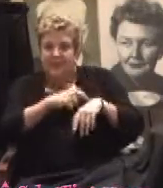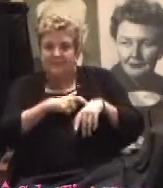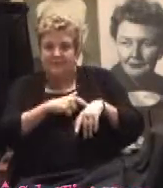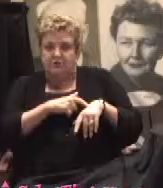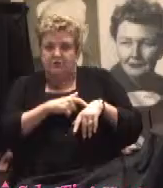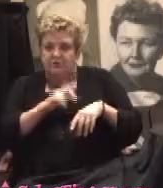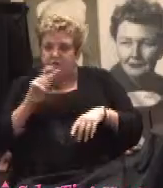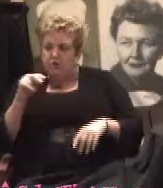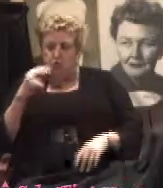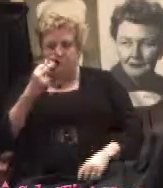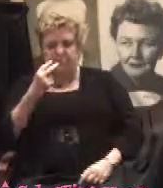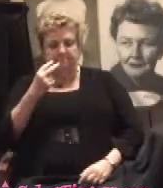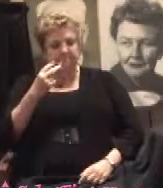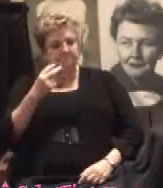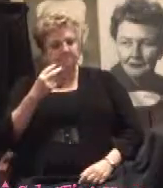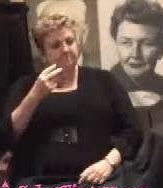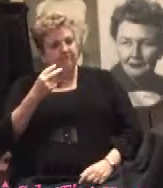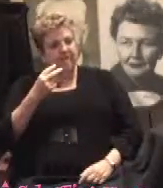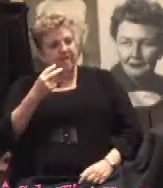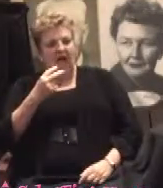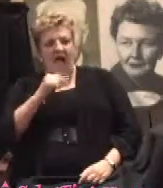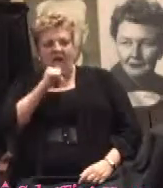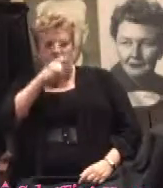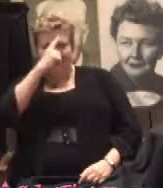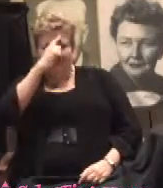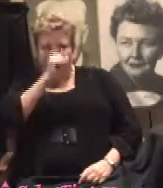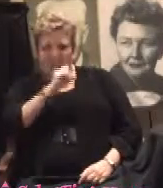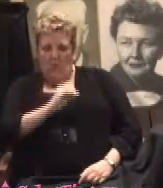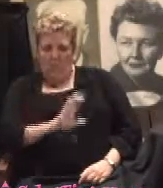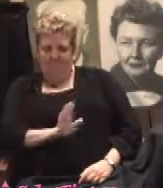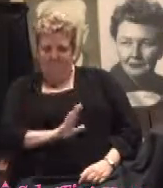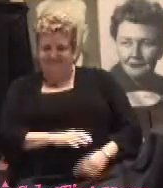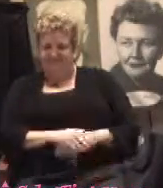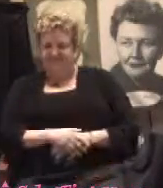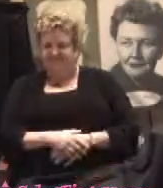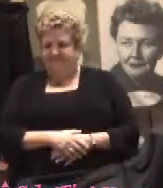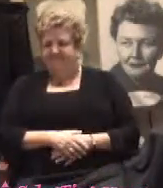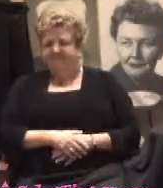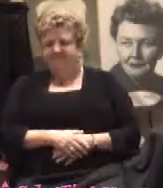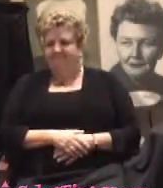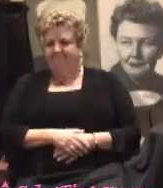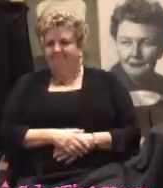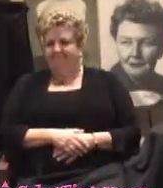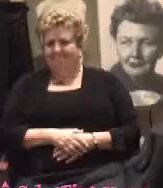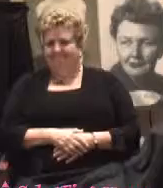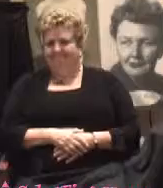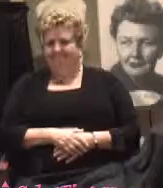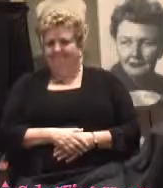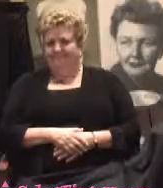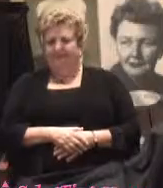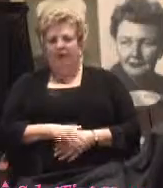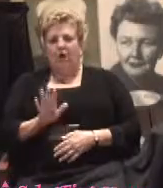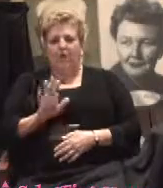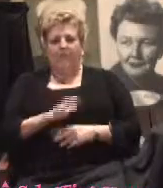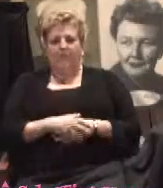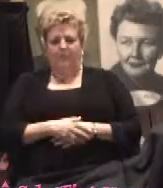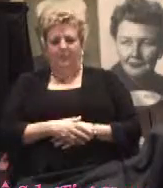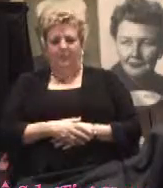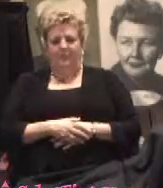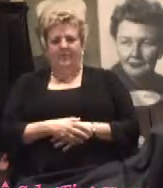and she did not think so. She said, "All right, I'm going to get my guitar. I read that book." She said, "I have to wait for this bus up there. Just